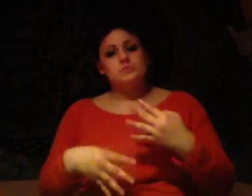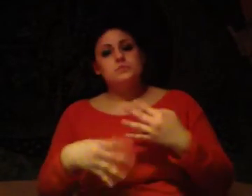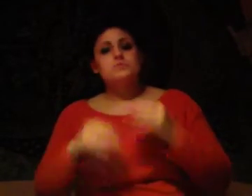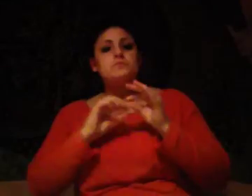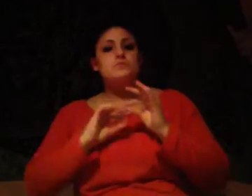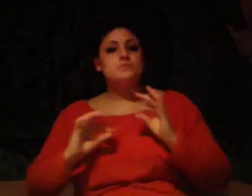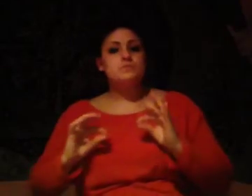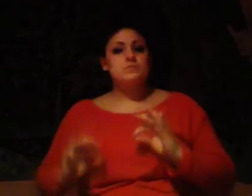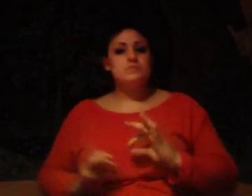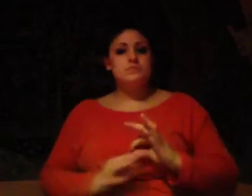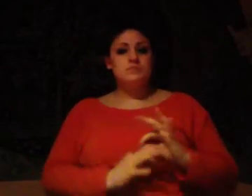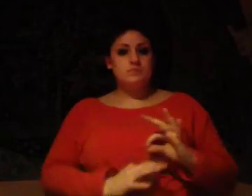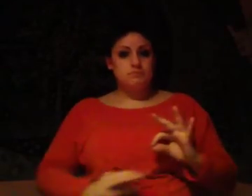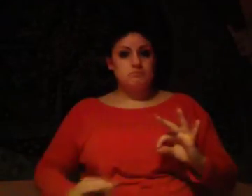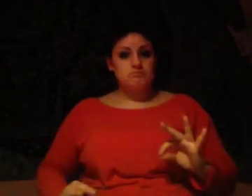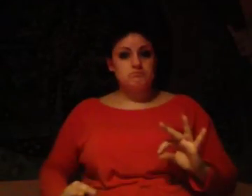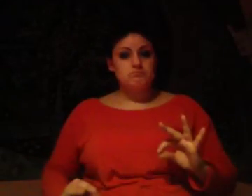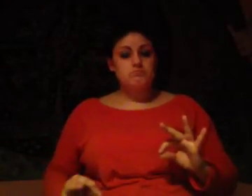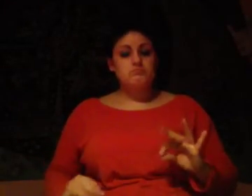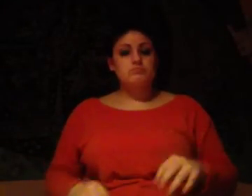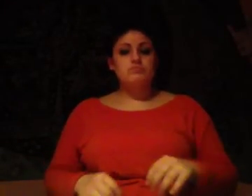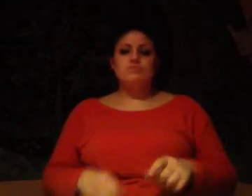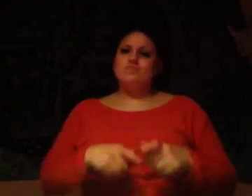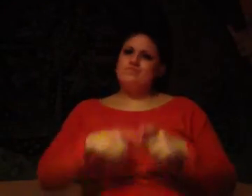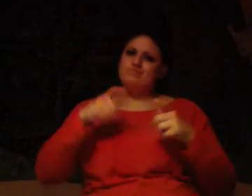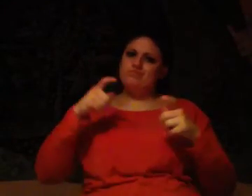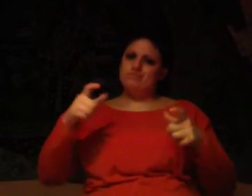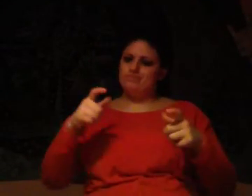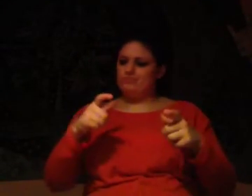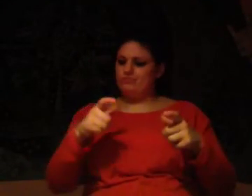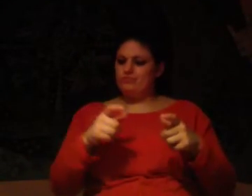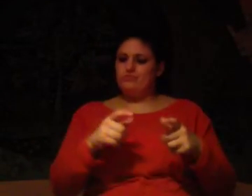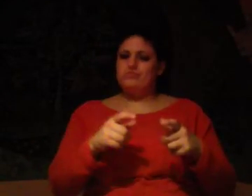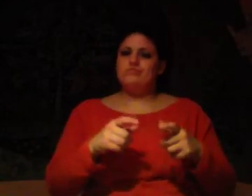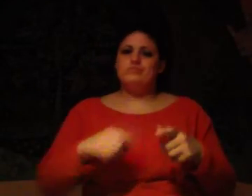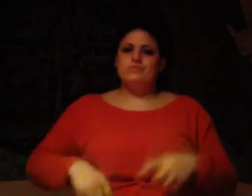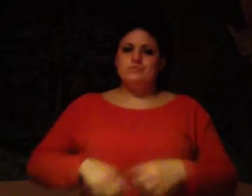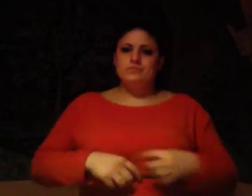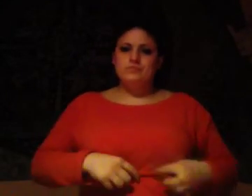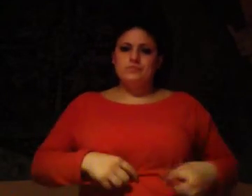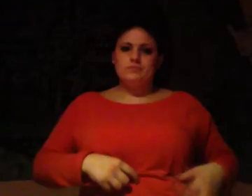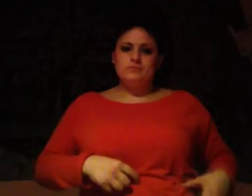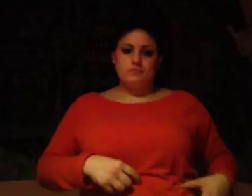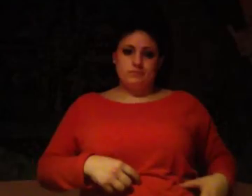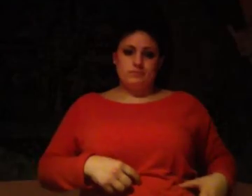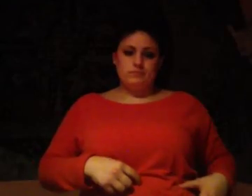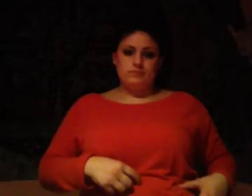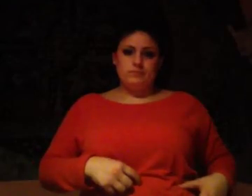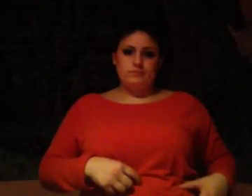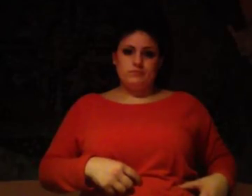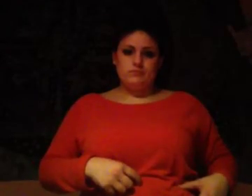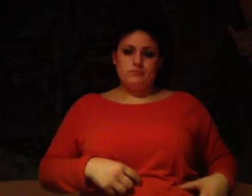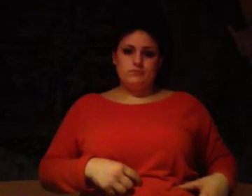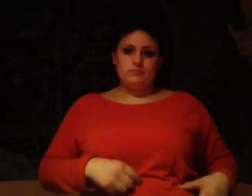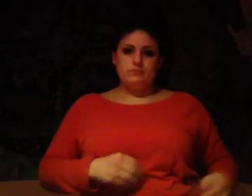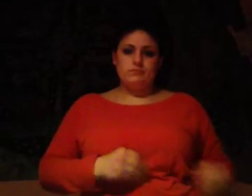large intestine is going to receive material from the small intestine, and primarily when we talk about material in the large intestines, even